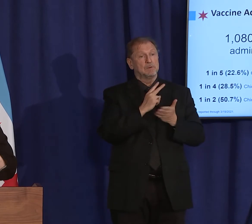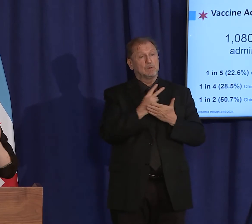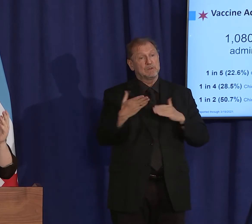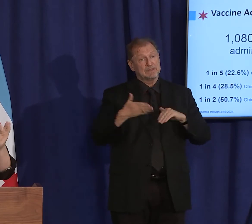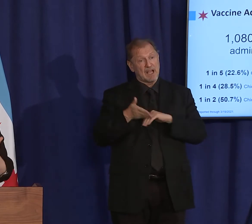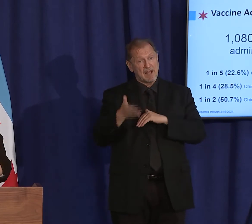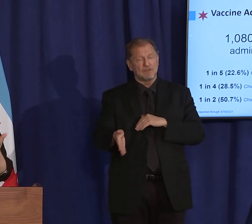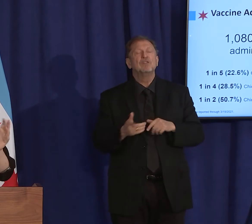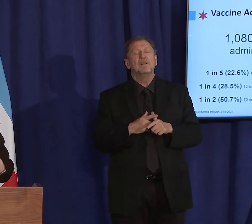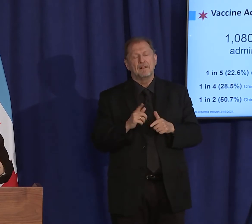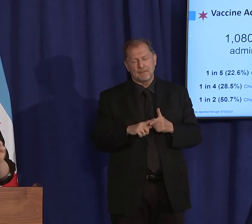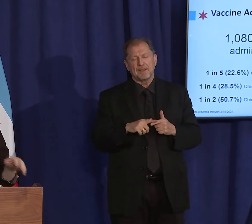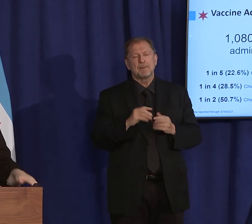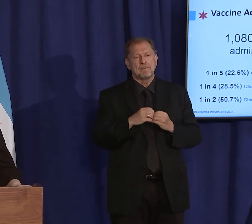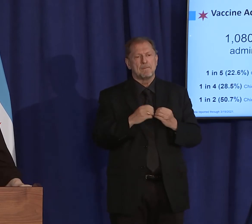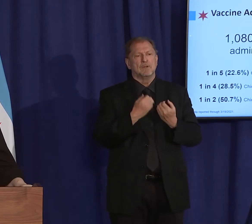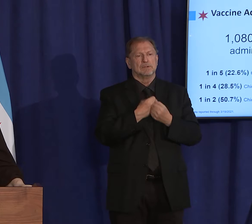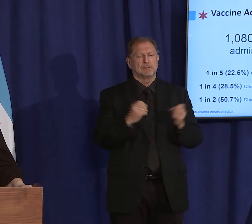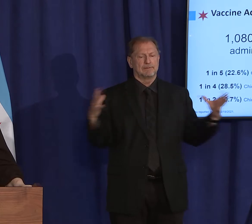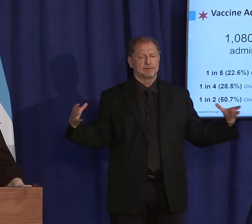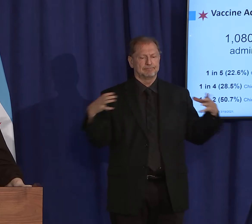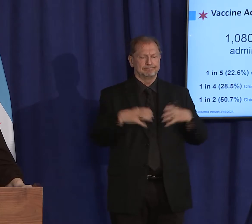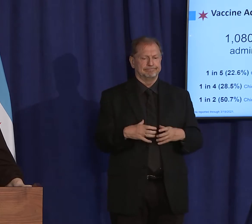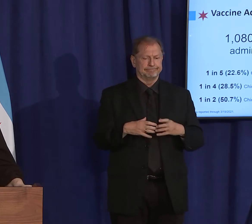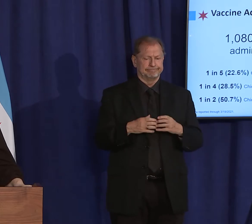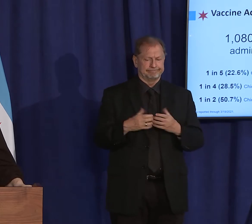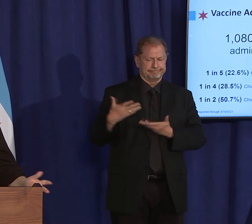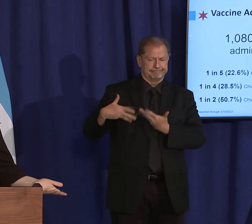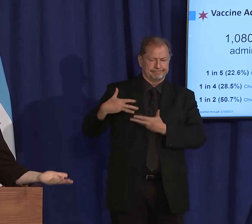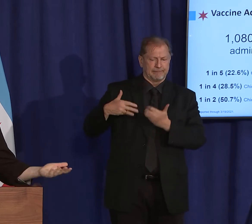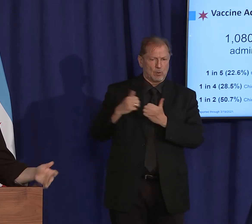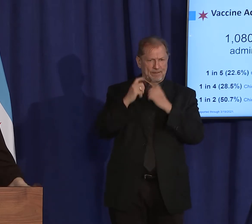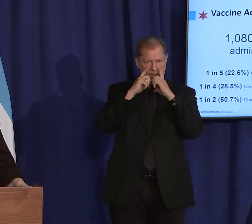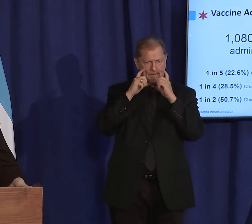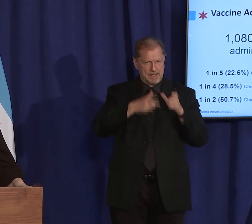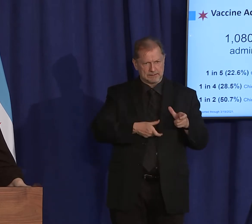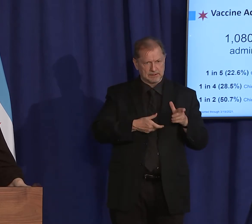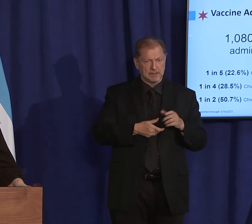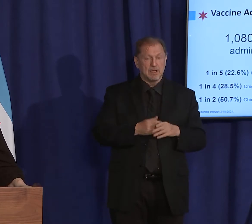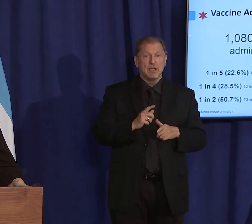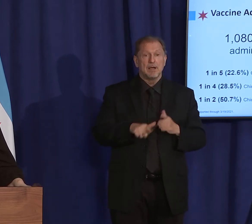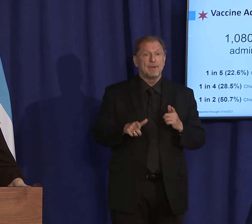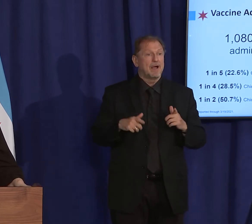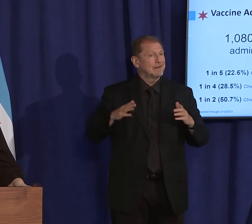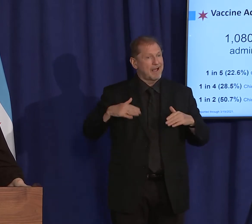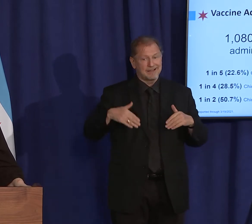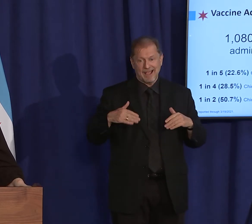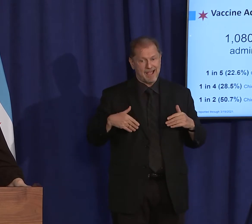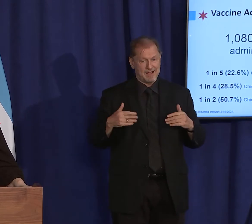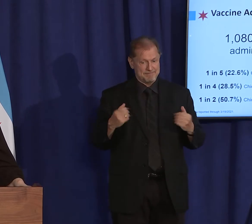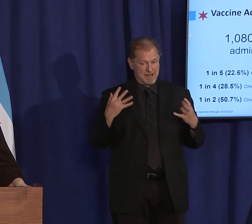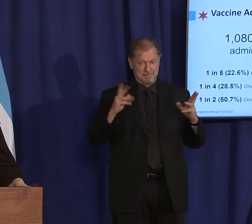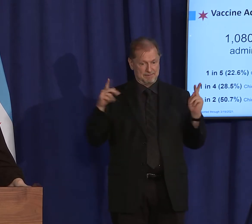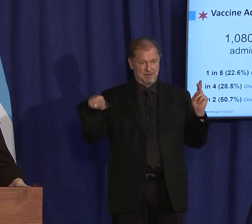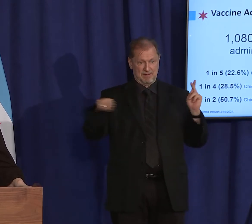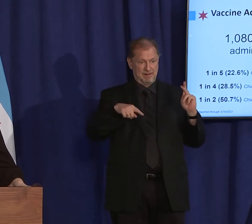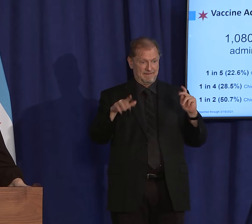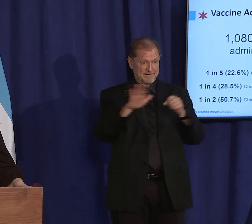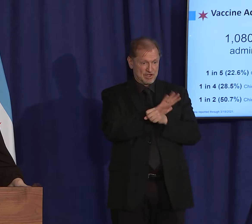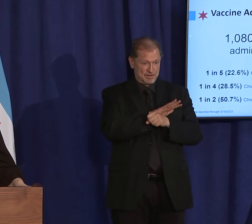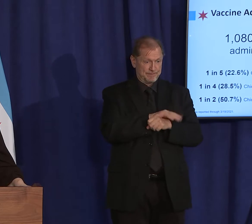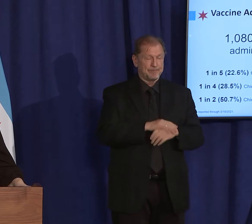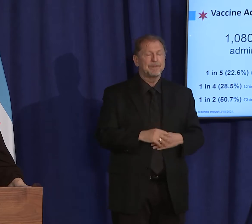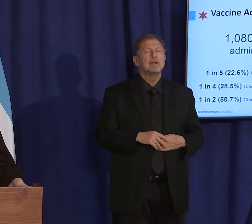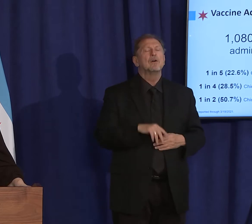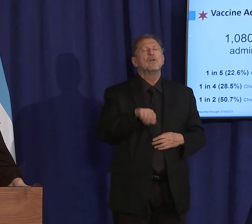dose, that's when it is safer to be gathering without masks. But very few of us are really at that point now. The last thing I'll